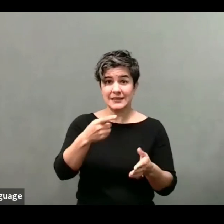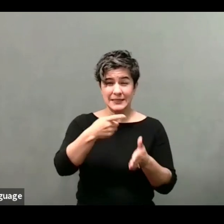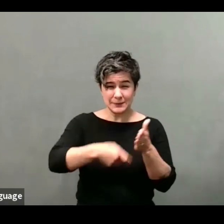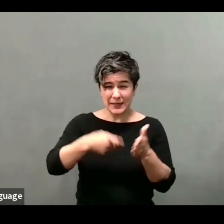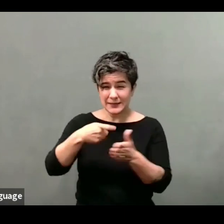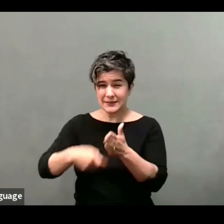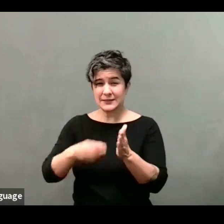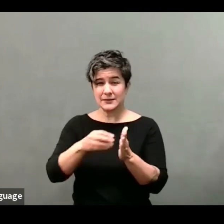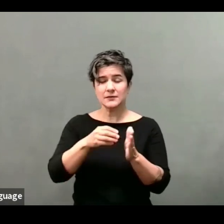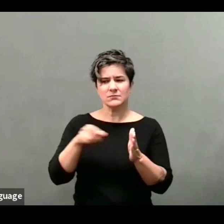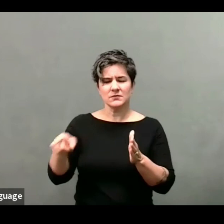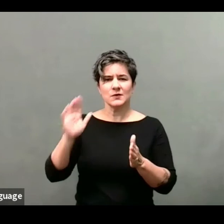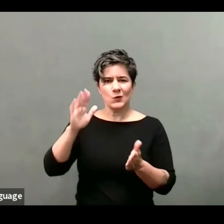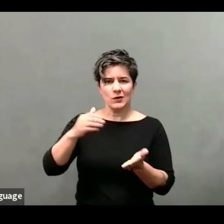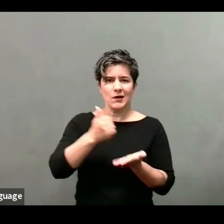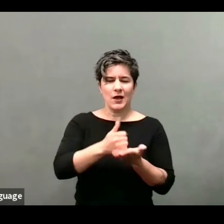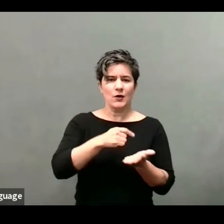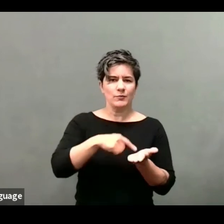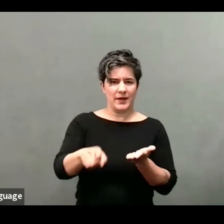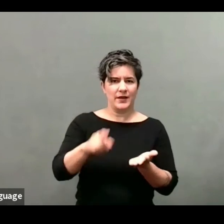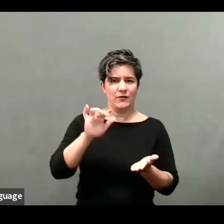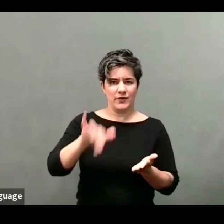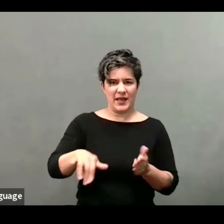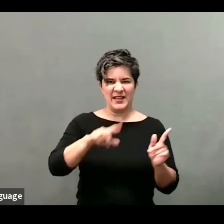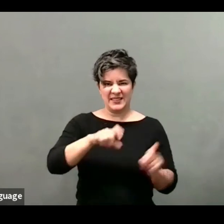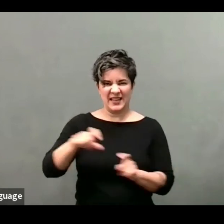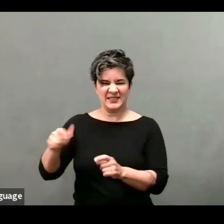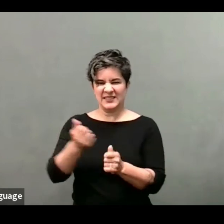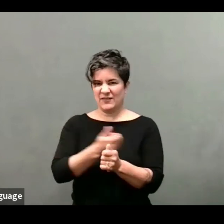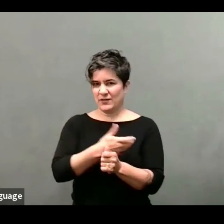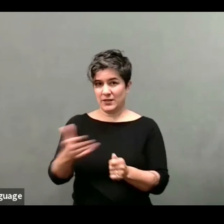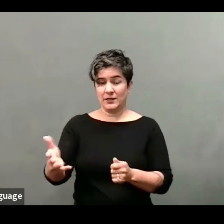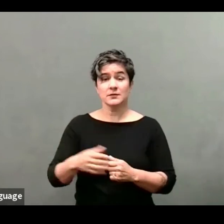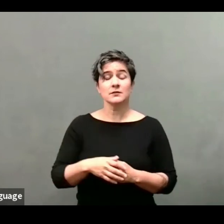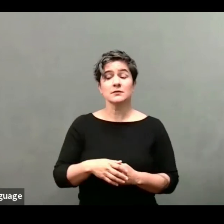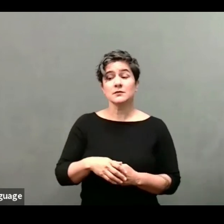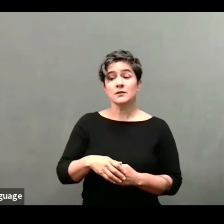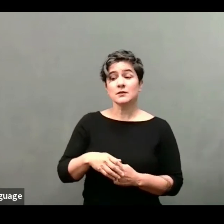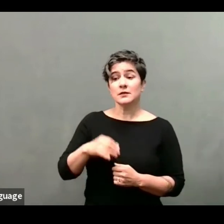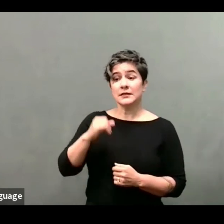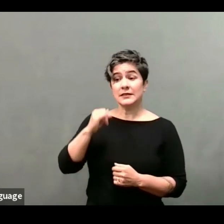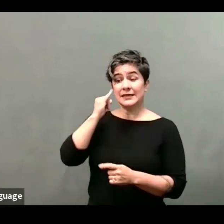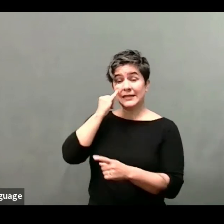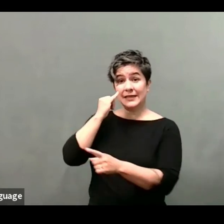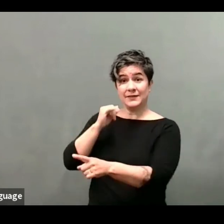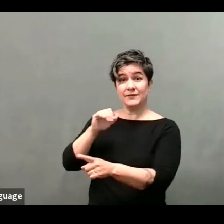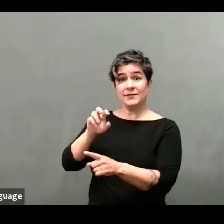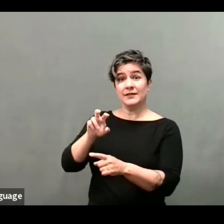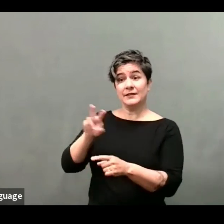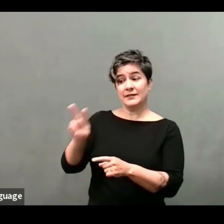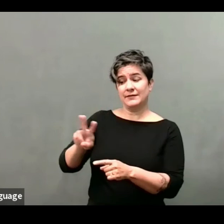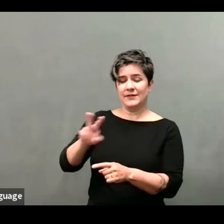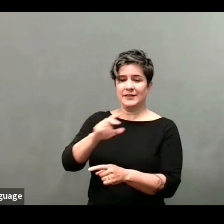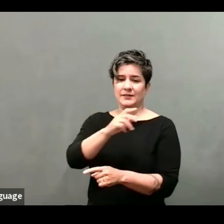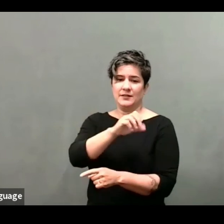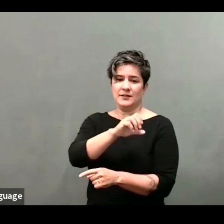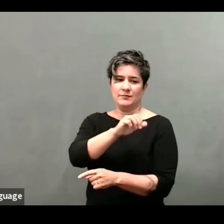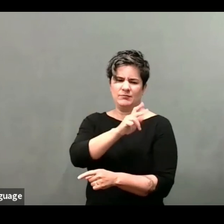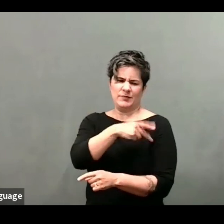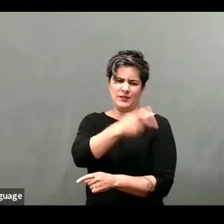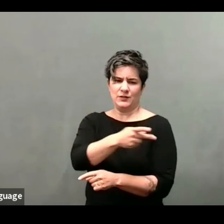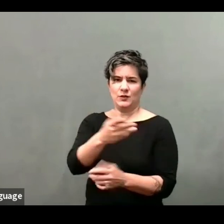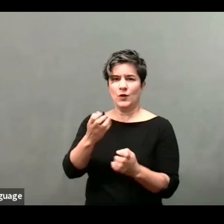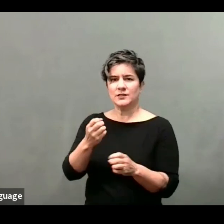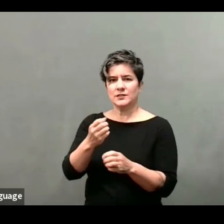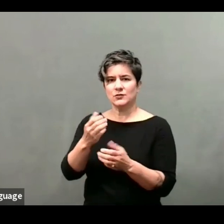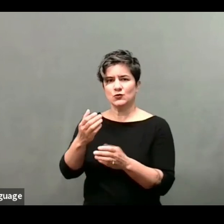few different parts in there. If the patient is seeking out any services that aren't related to the sexual assault, for